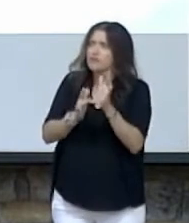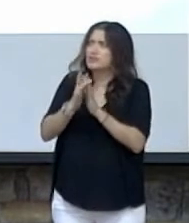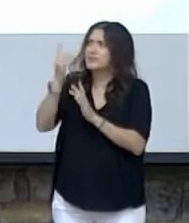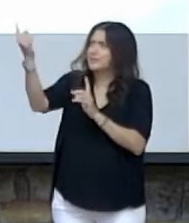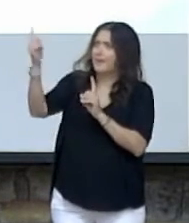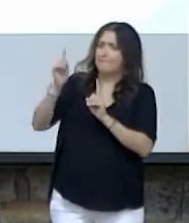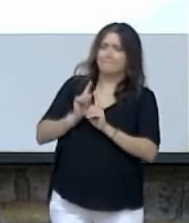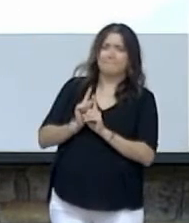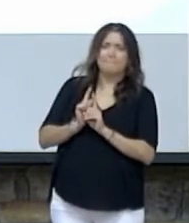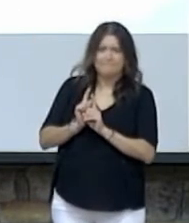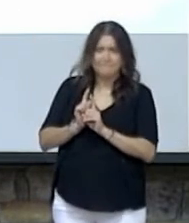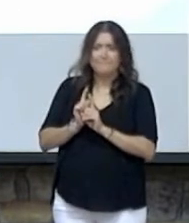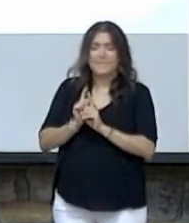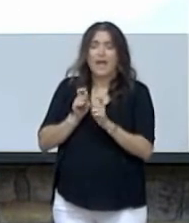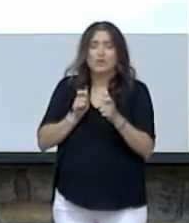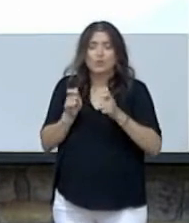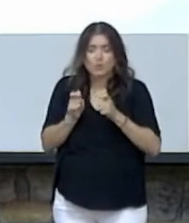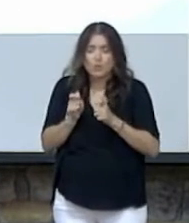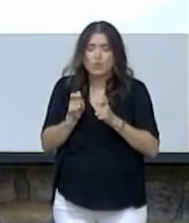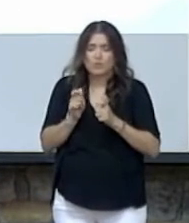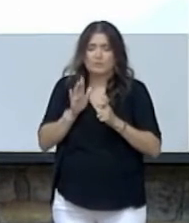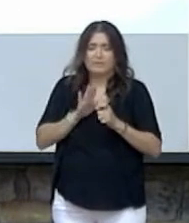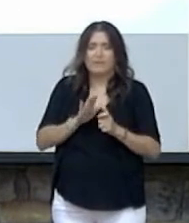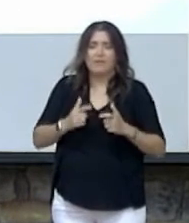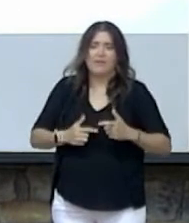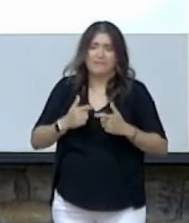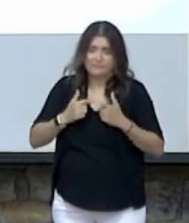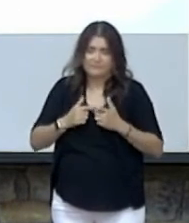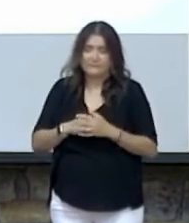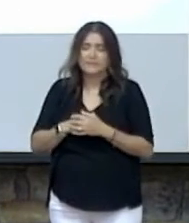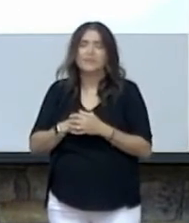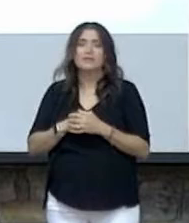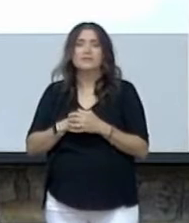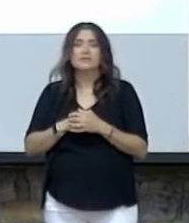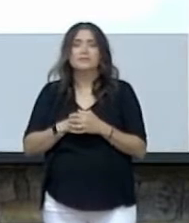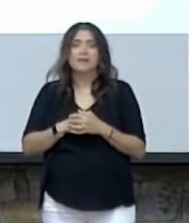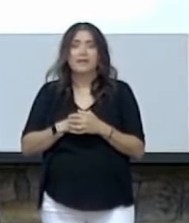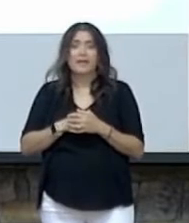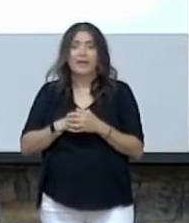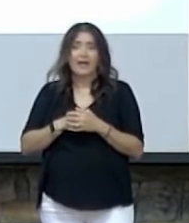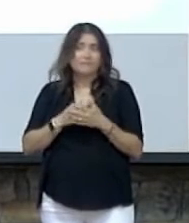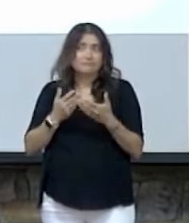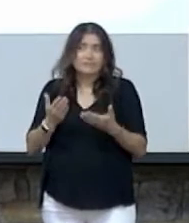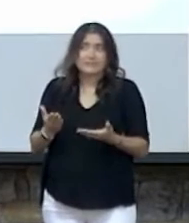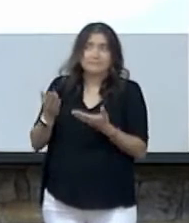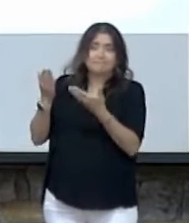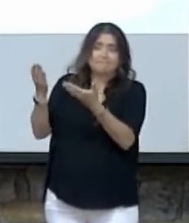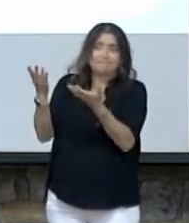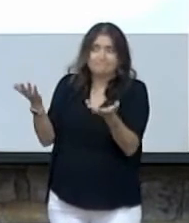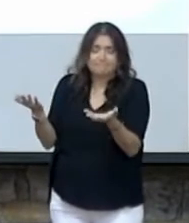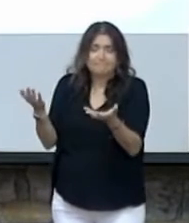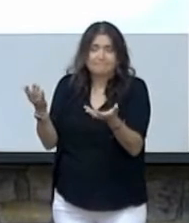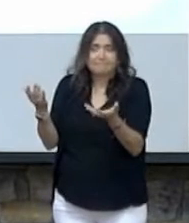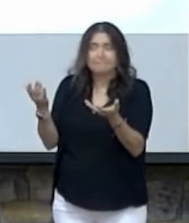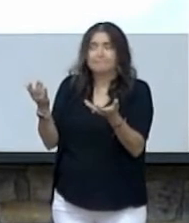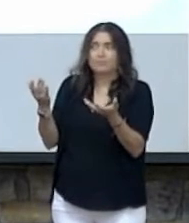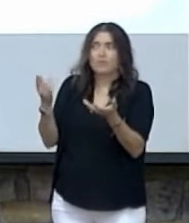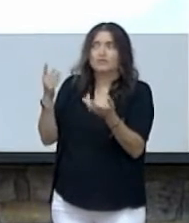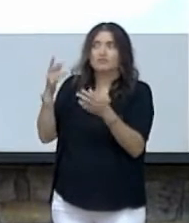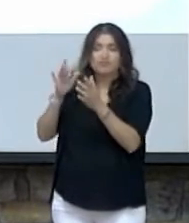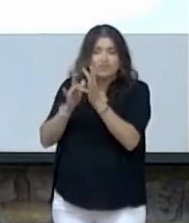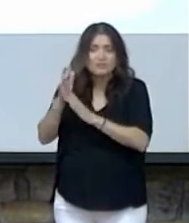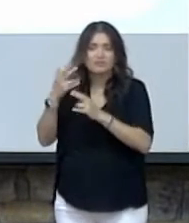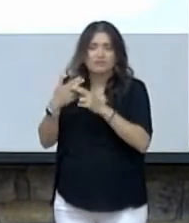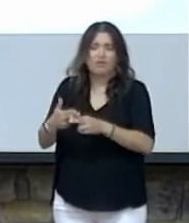come in and rule in his or her life, ultimately submitting to what Jesus calls kingdom